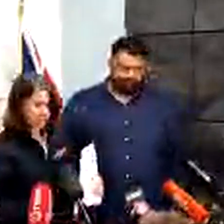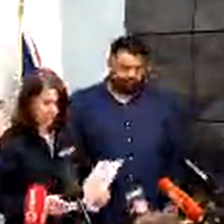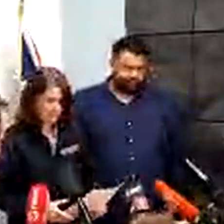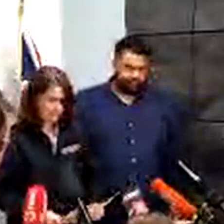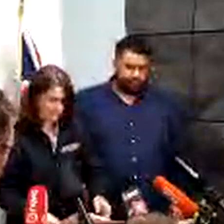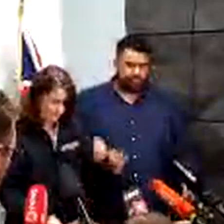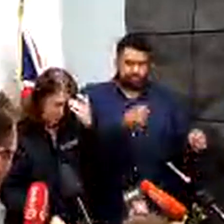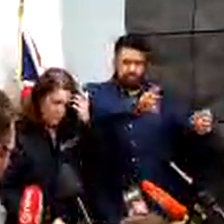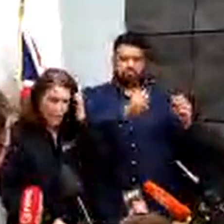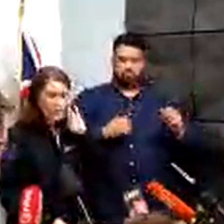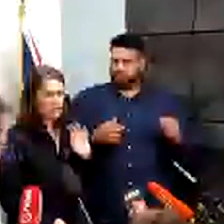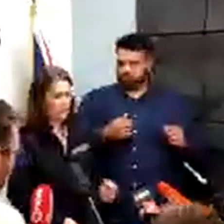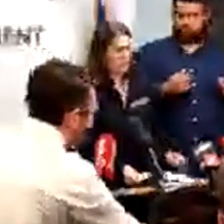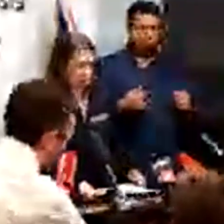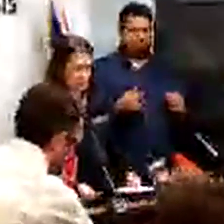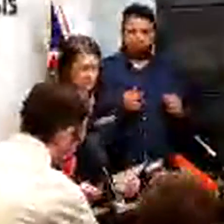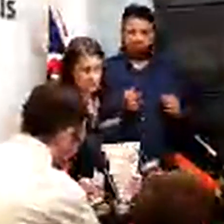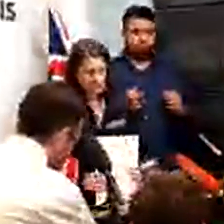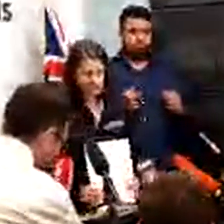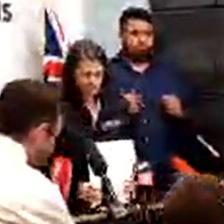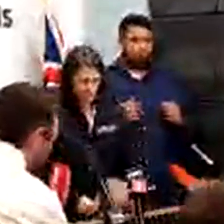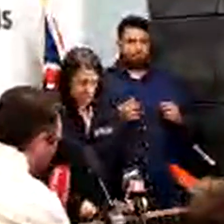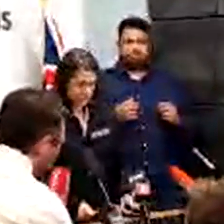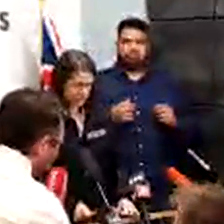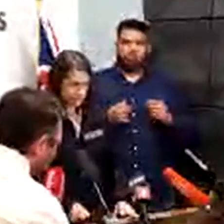Yep. Thank you.